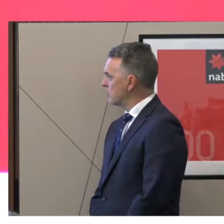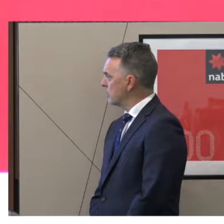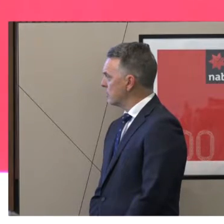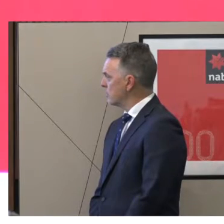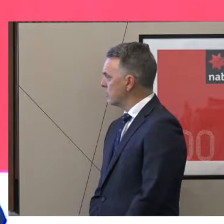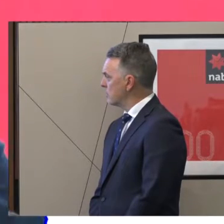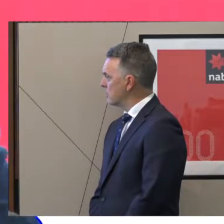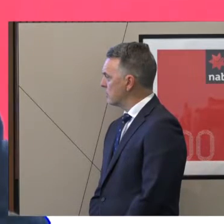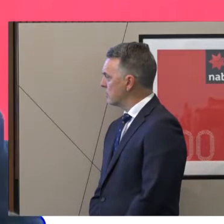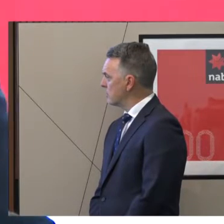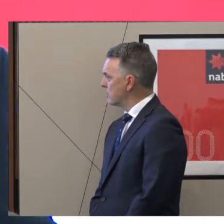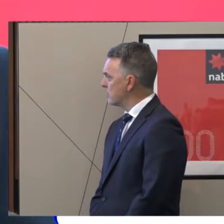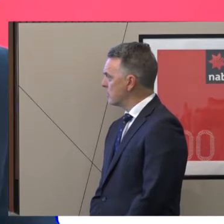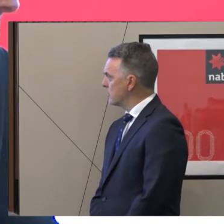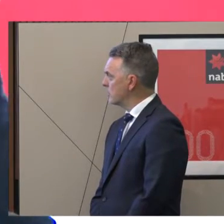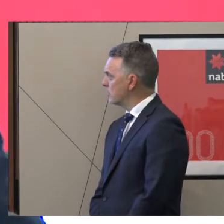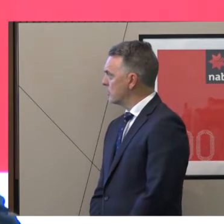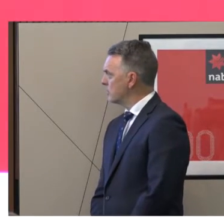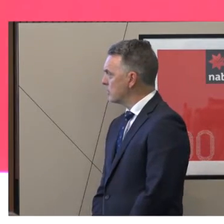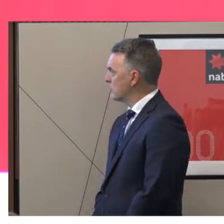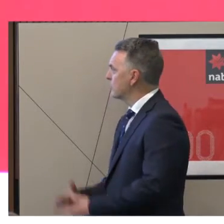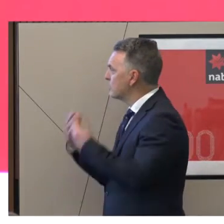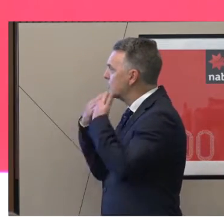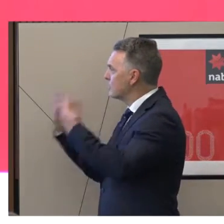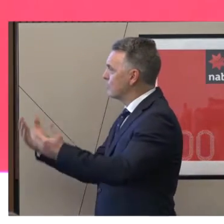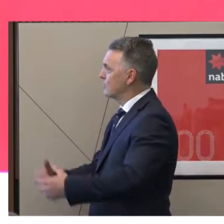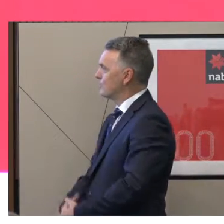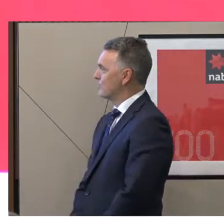government down to everybody in the community. Thank you.